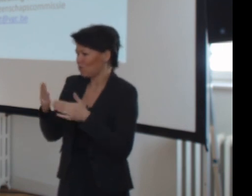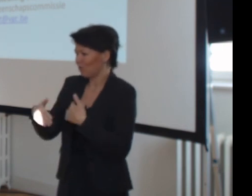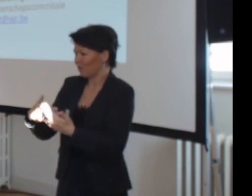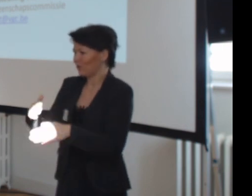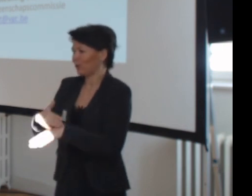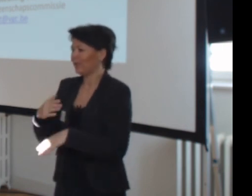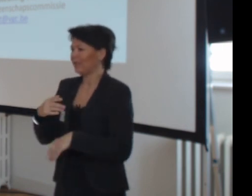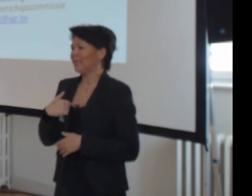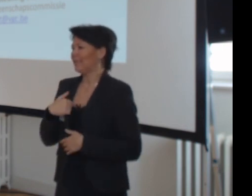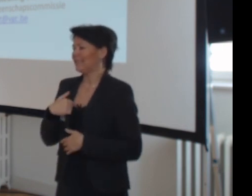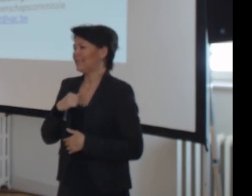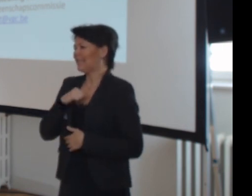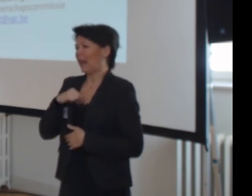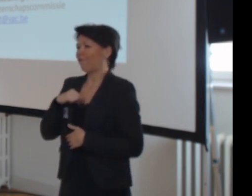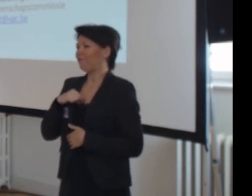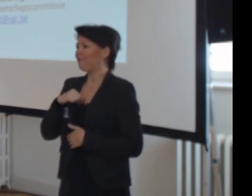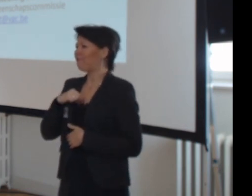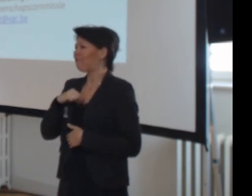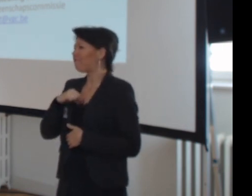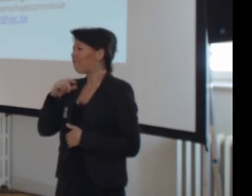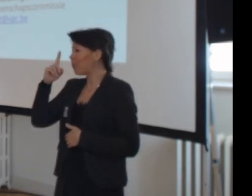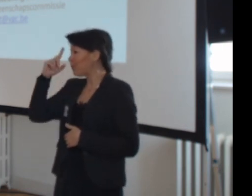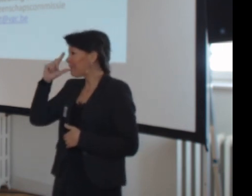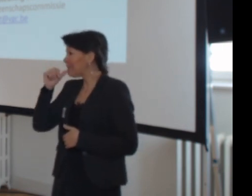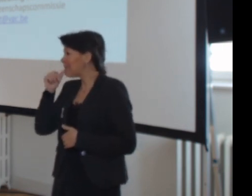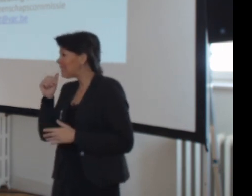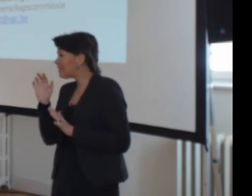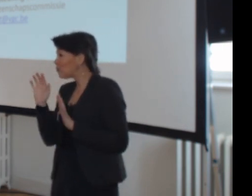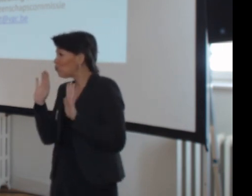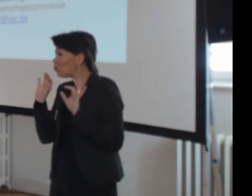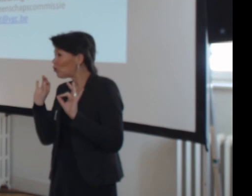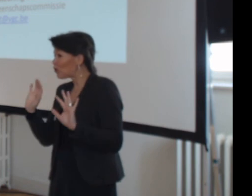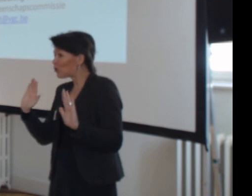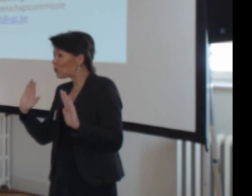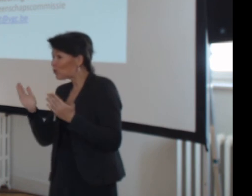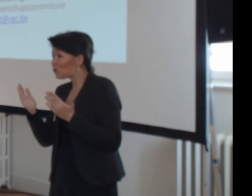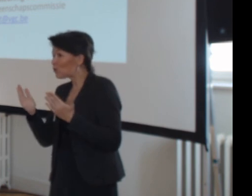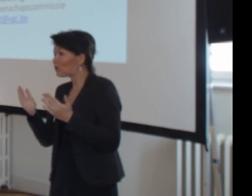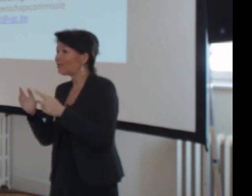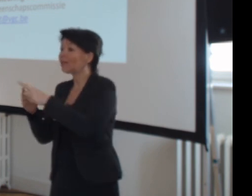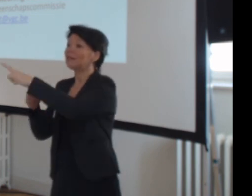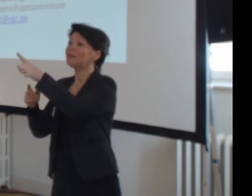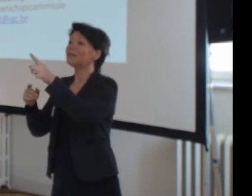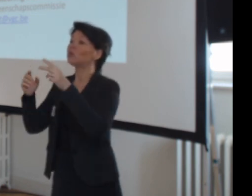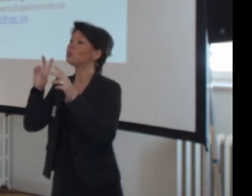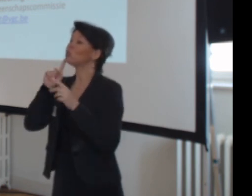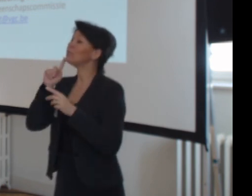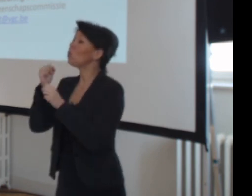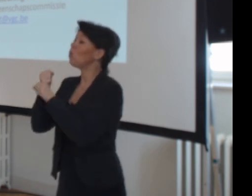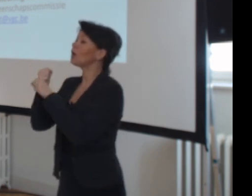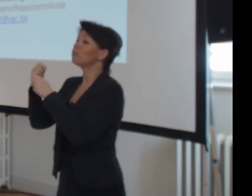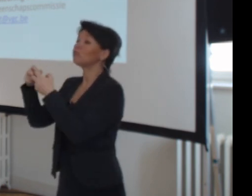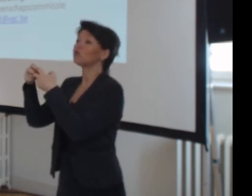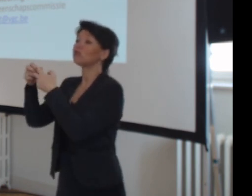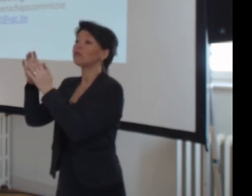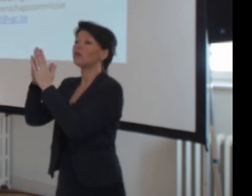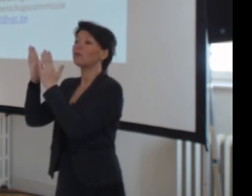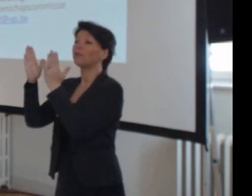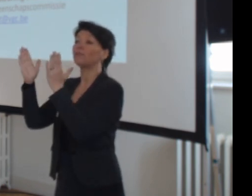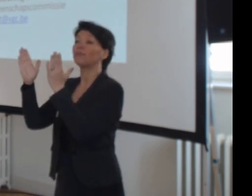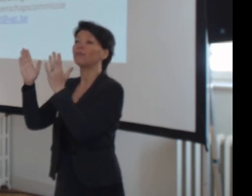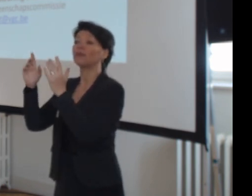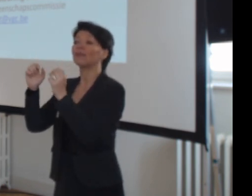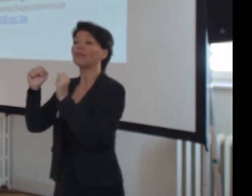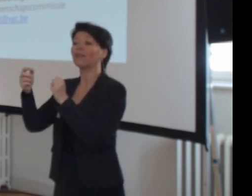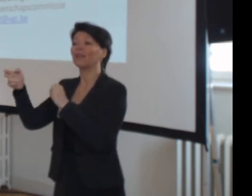I'm not, unfortunately, I'm not fully aware of. Someone from the Brussels Public Libraries who wants to.